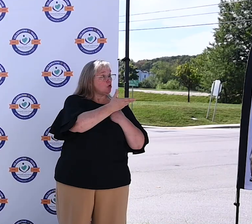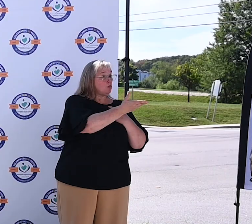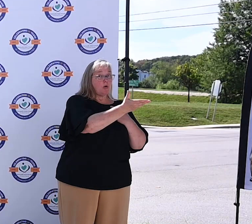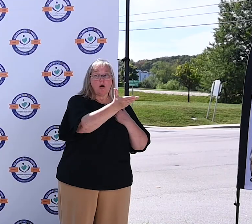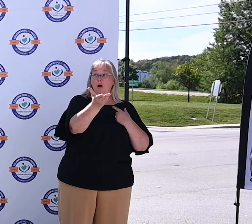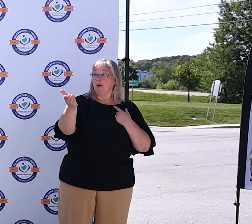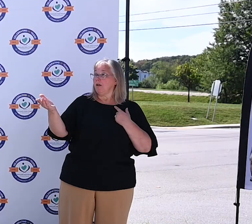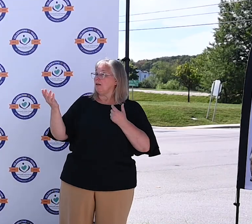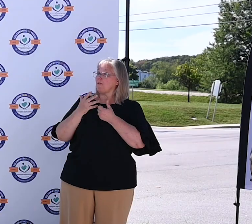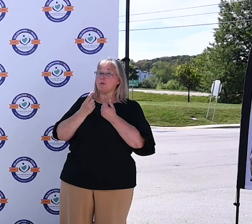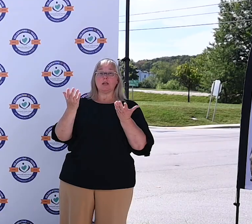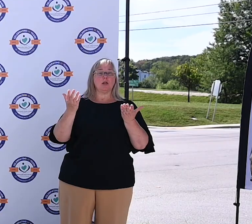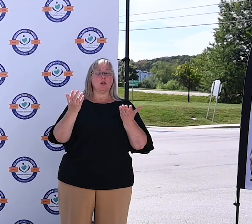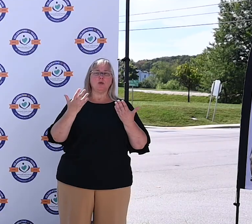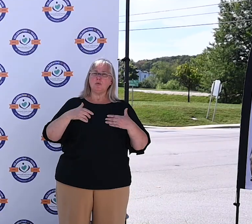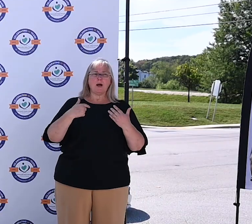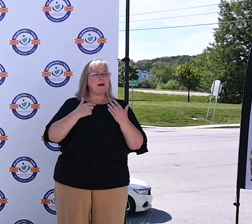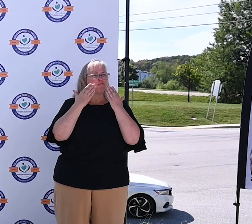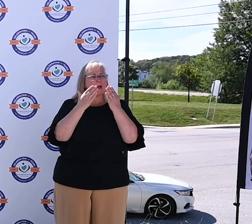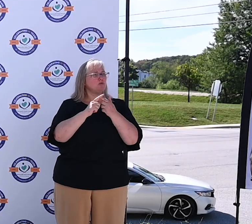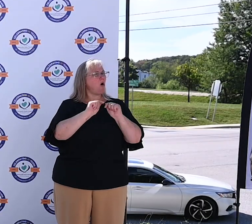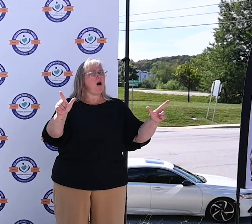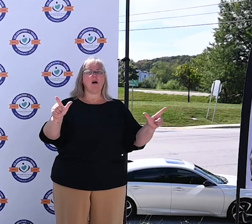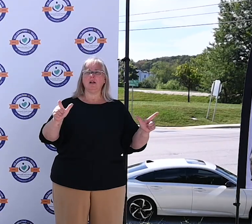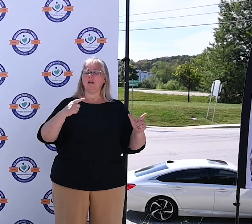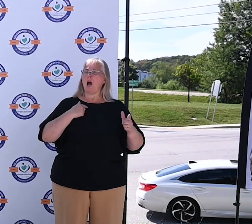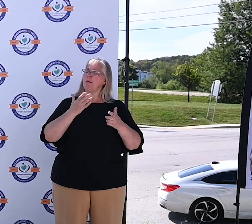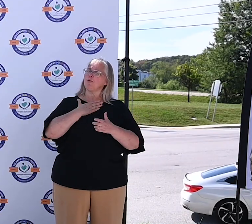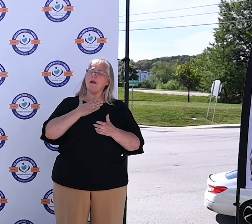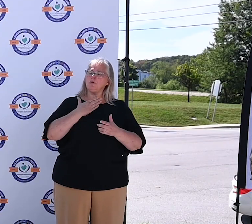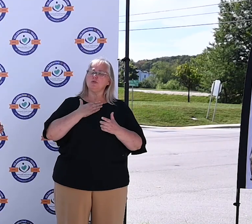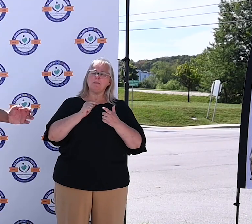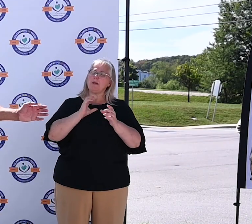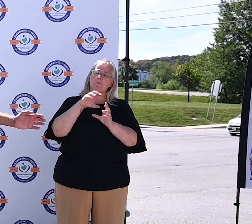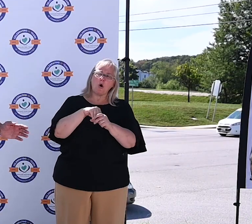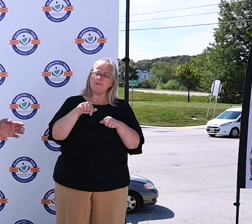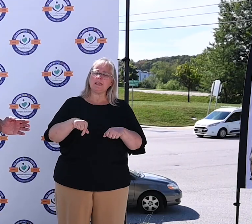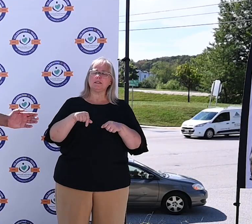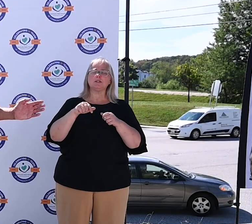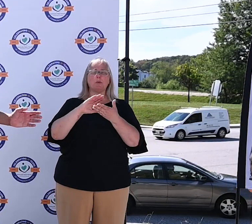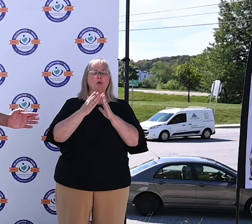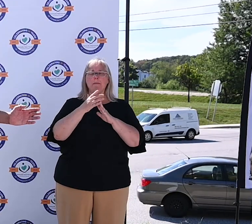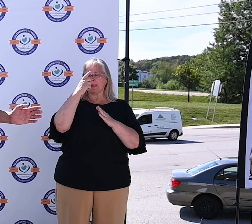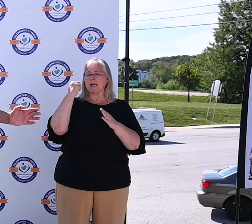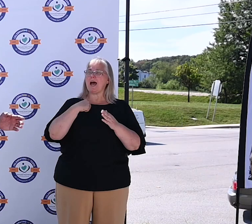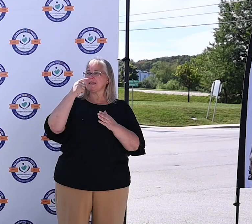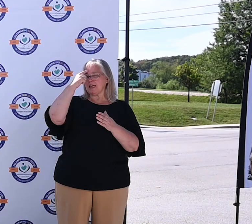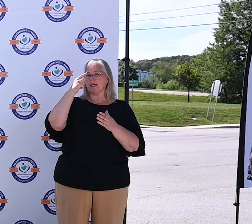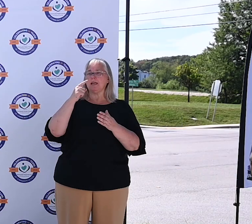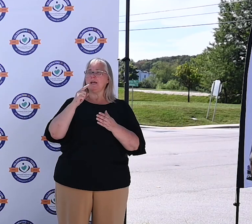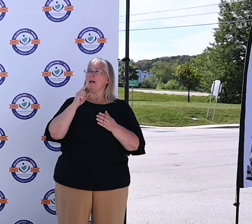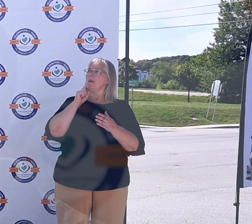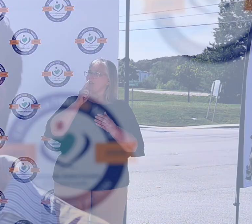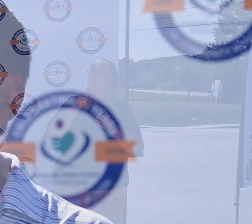here, grateful to all of you, grateful to be part of this community, because I think there are statement